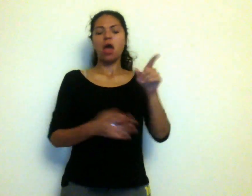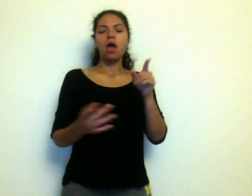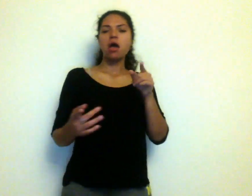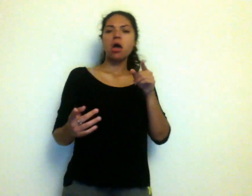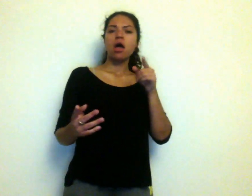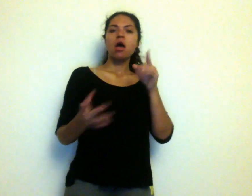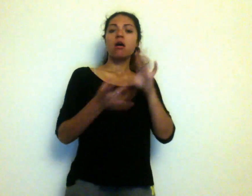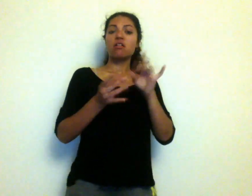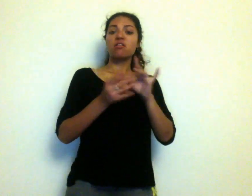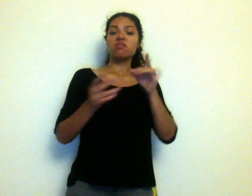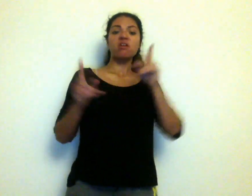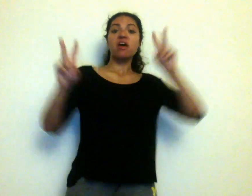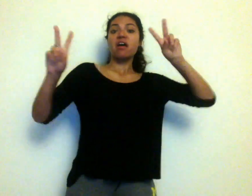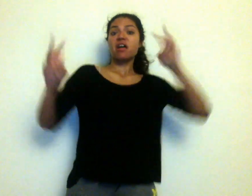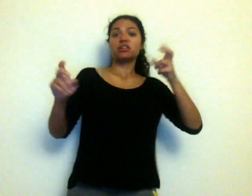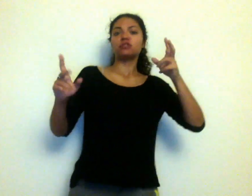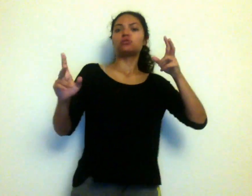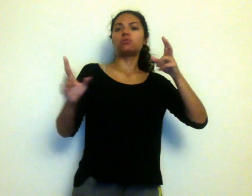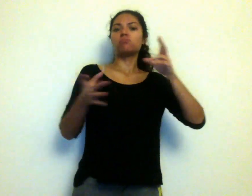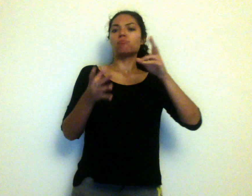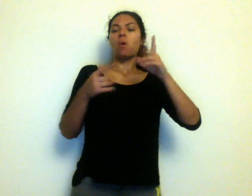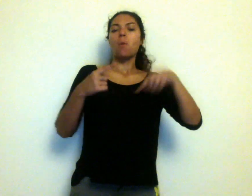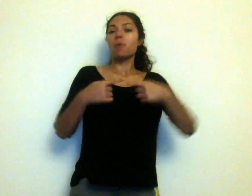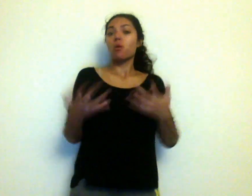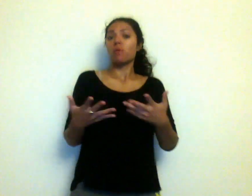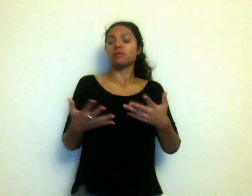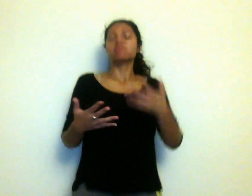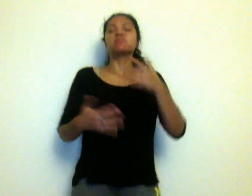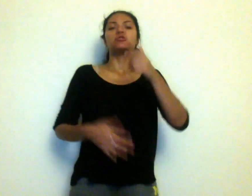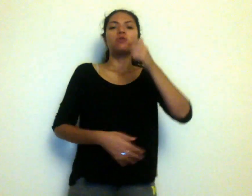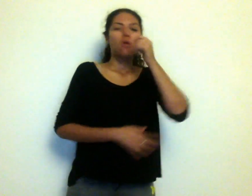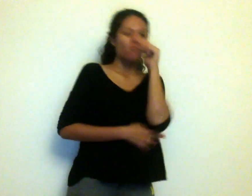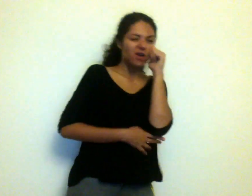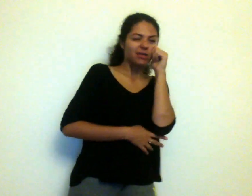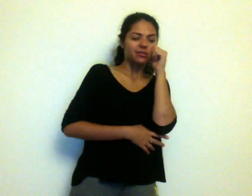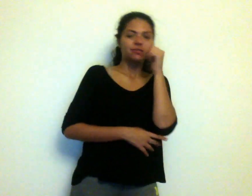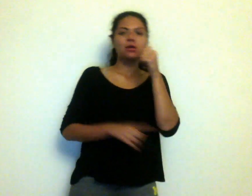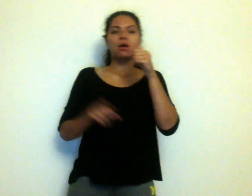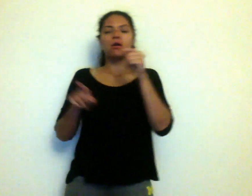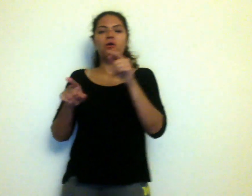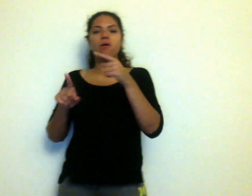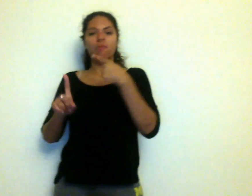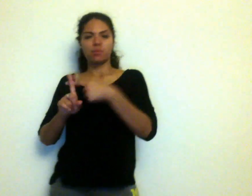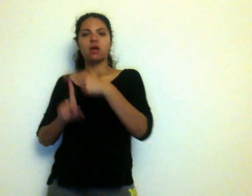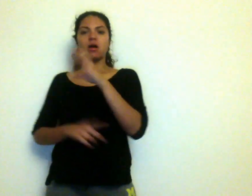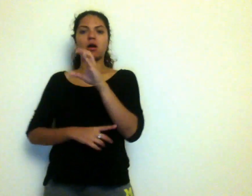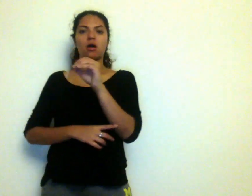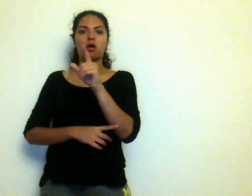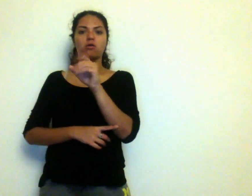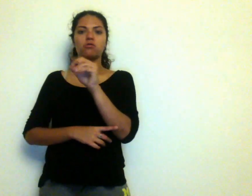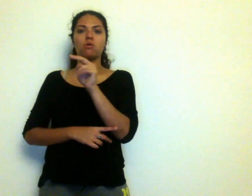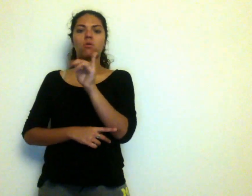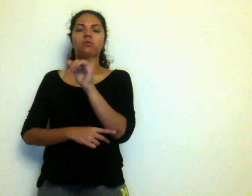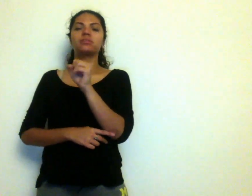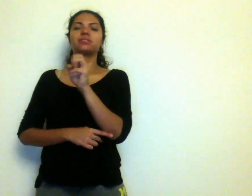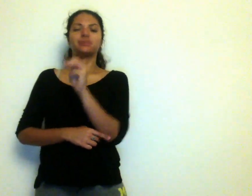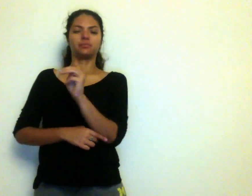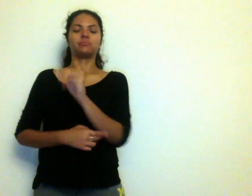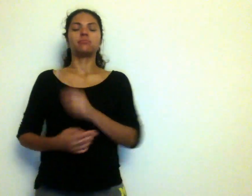The only thing that is illegitimate in America now is prejudice. Virtually anything